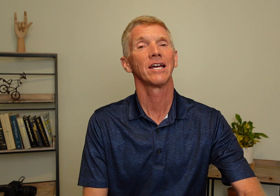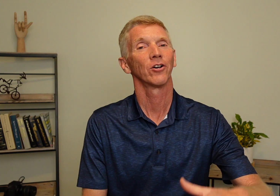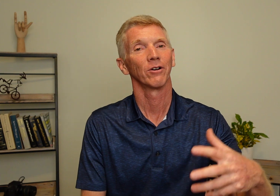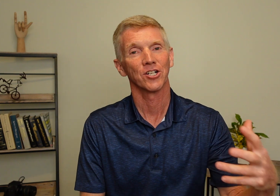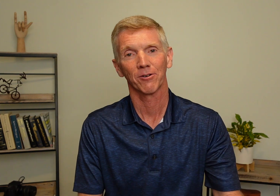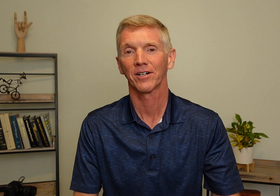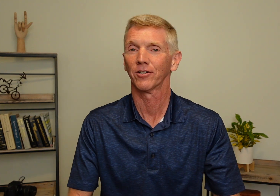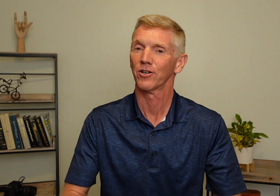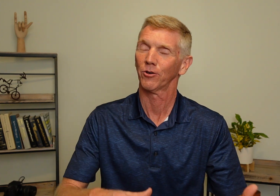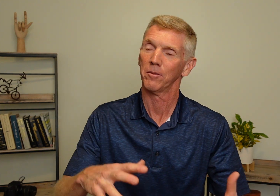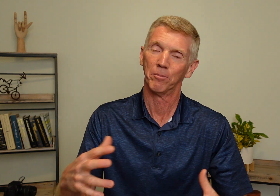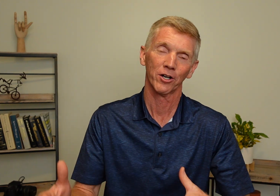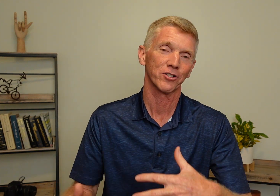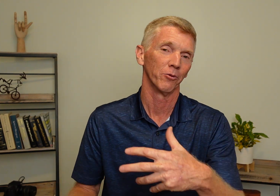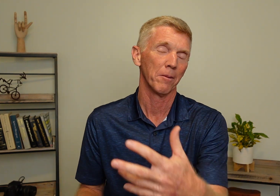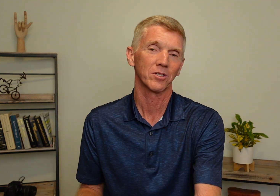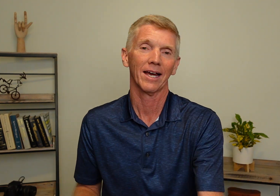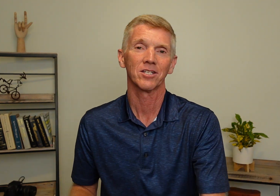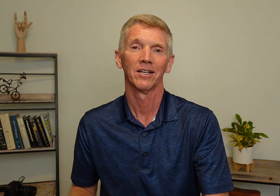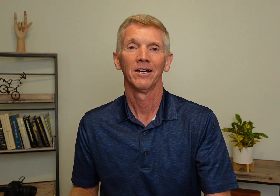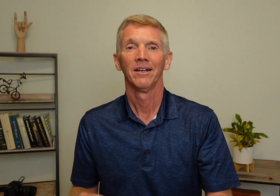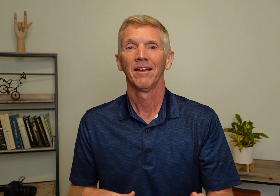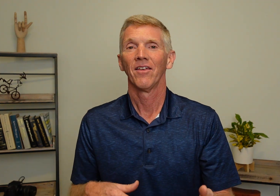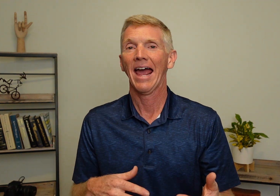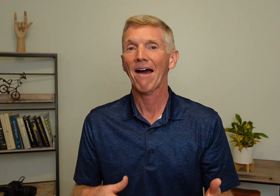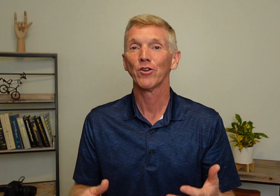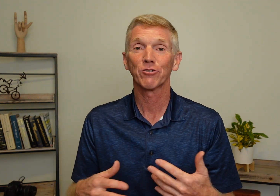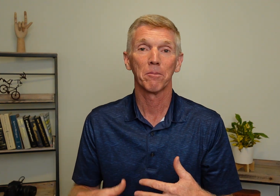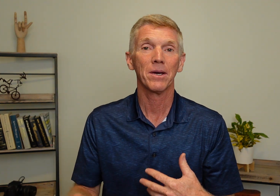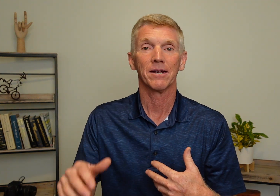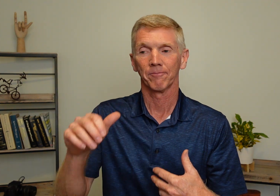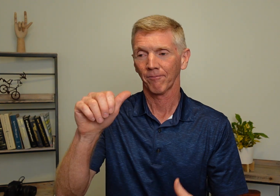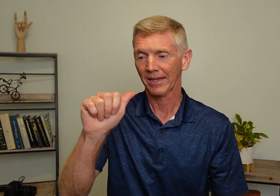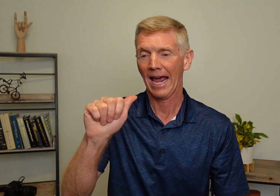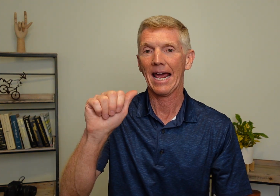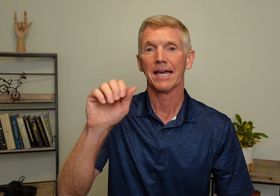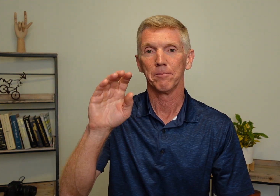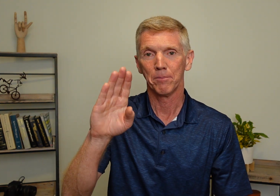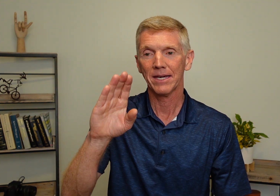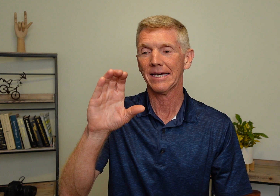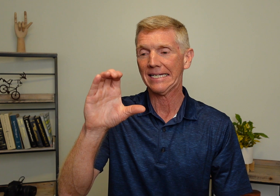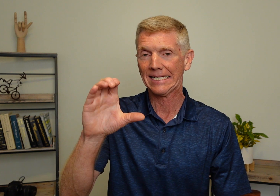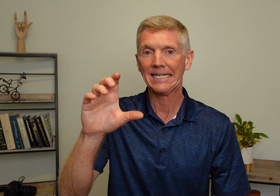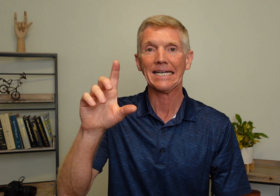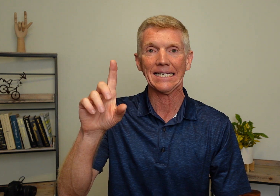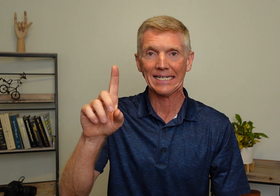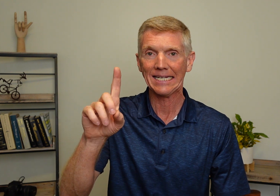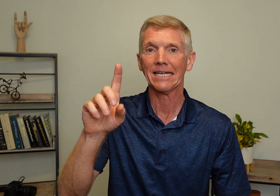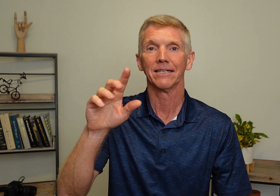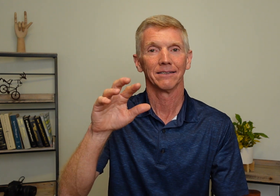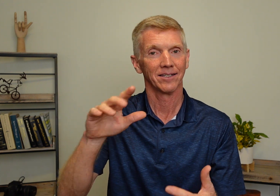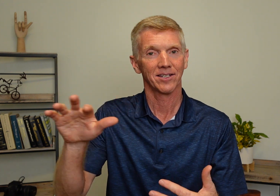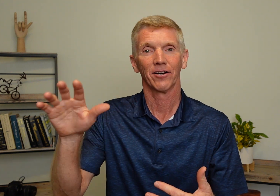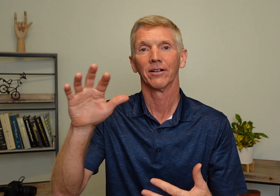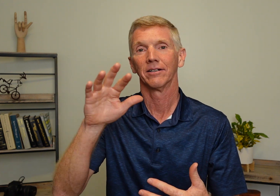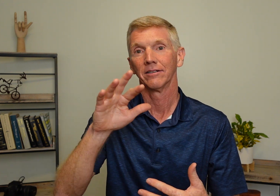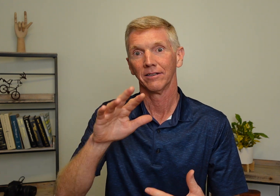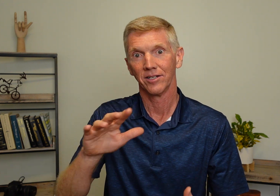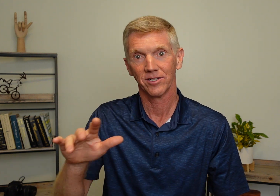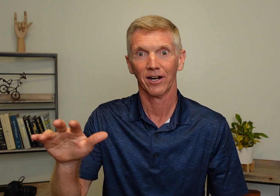or instructors, or in books or websites, they have you just repeat A, B, C, D, etc.,